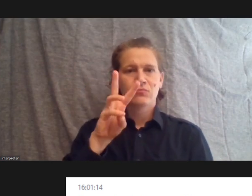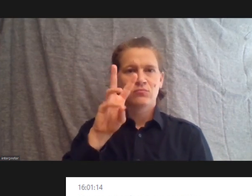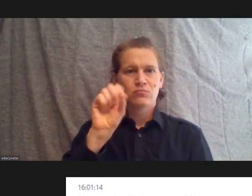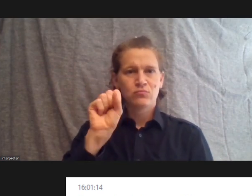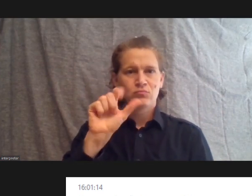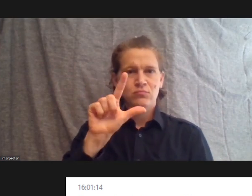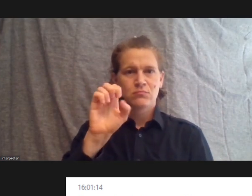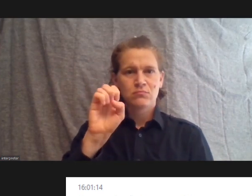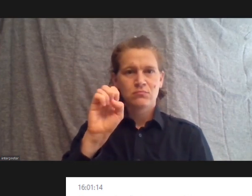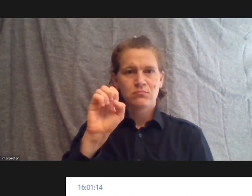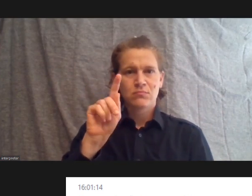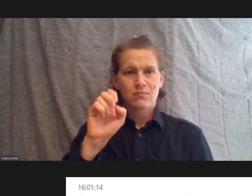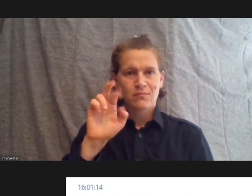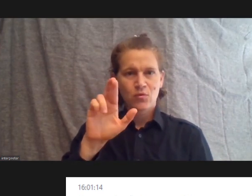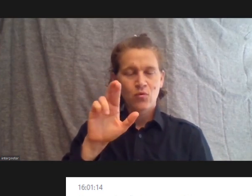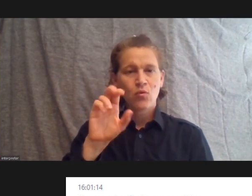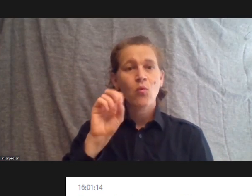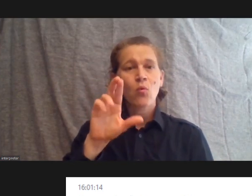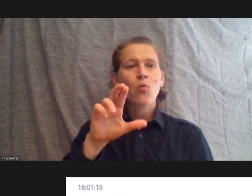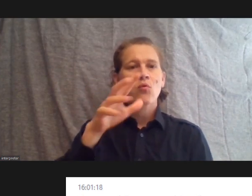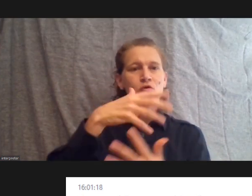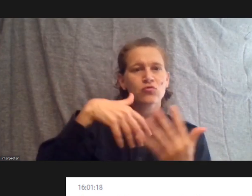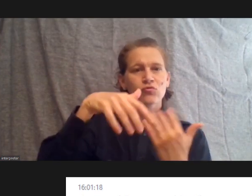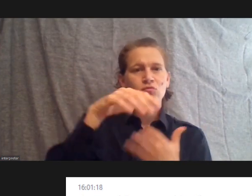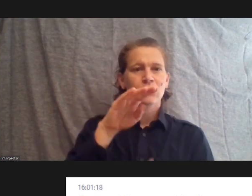us on social media.